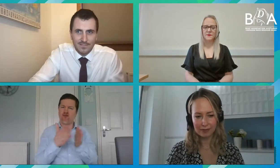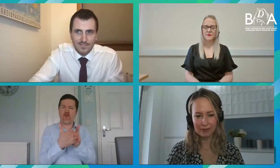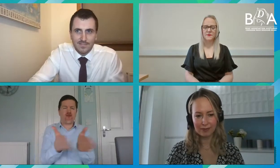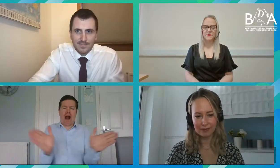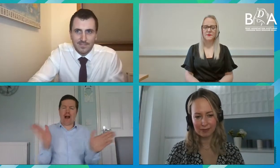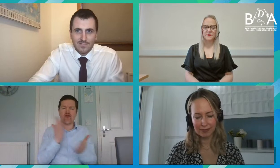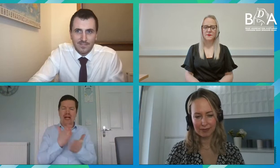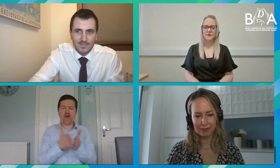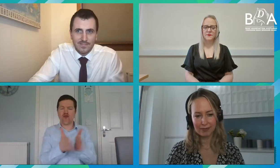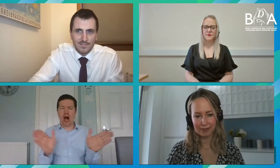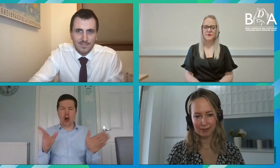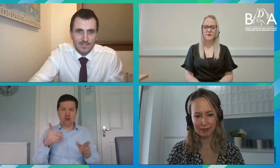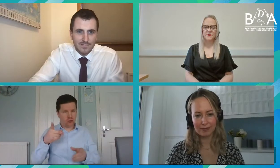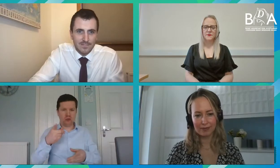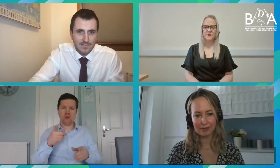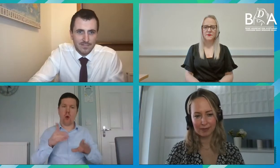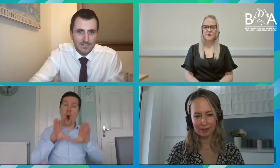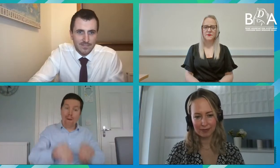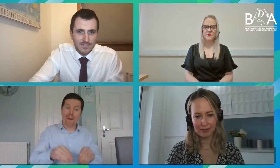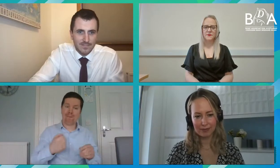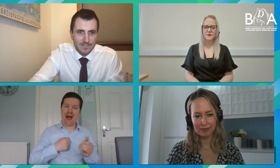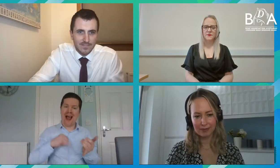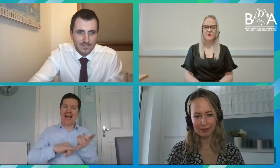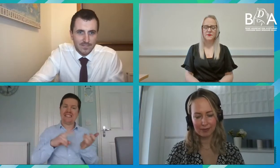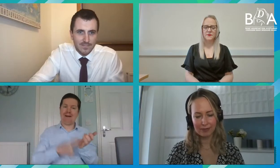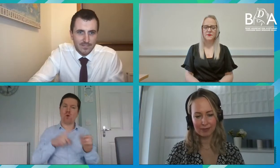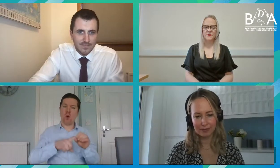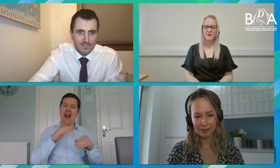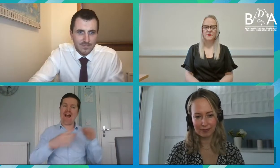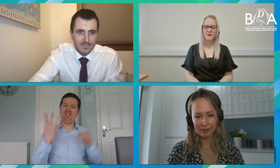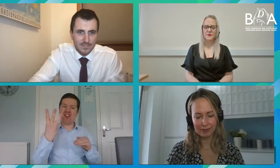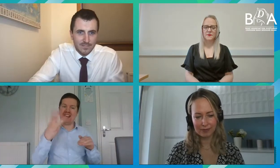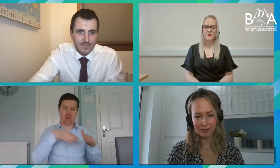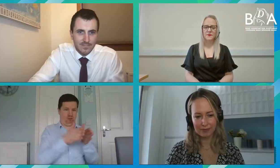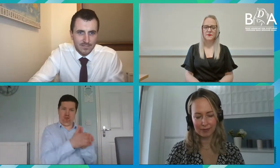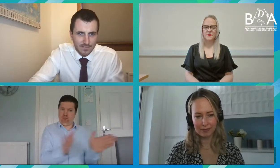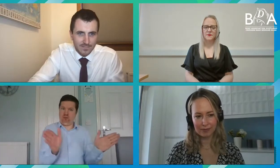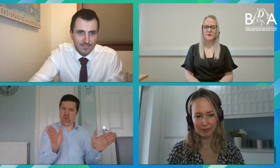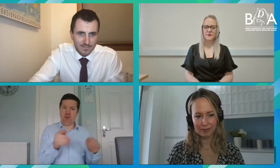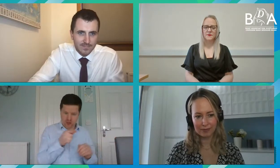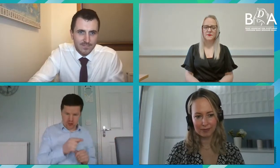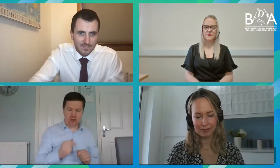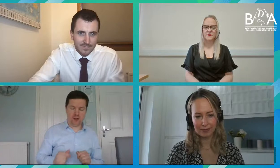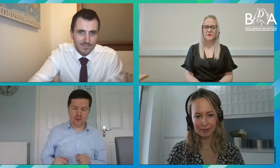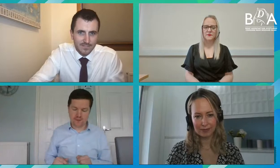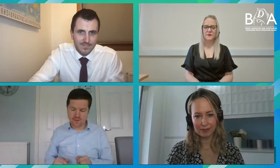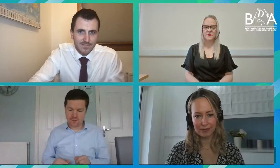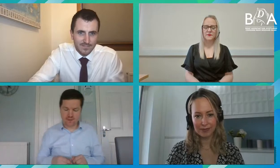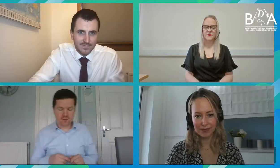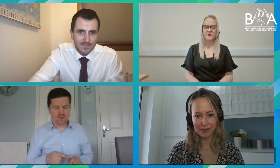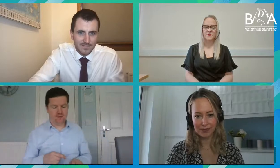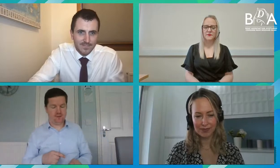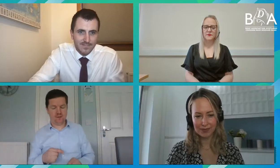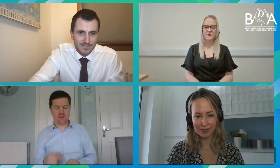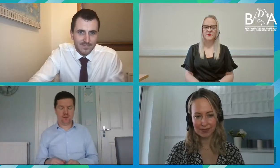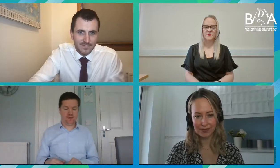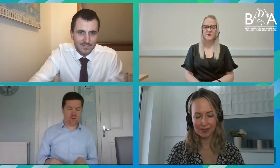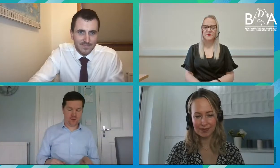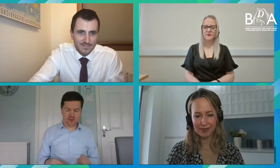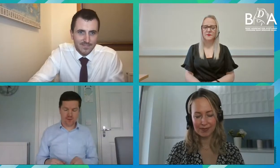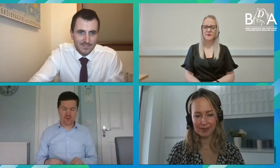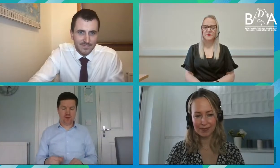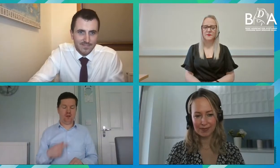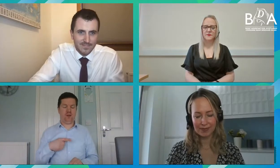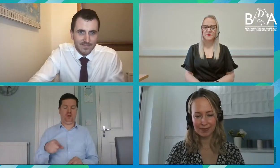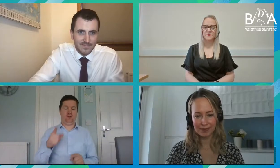include inspection, administration, building, and I managed to work from a level SVQ2